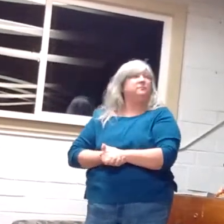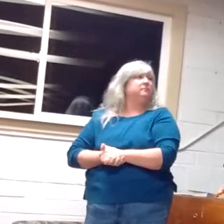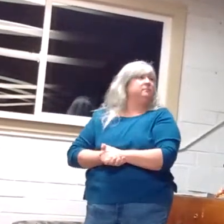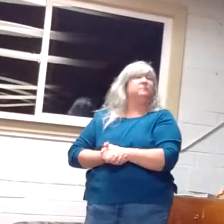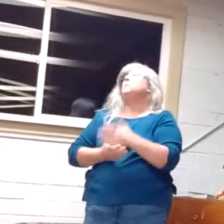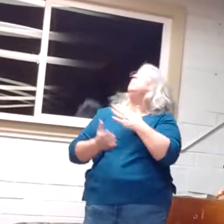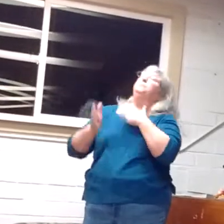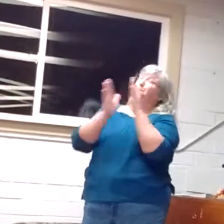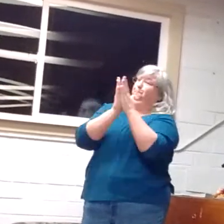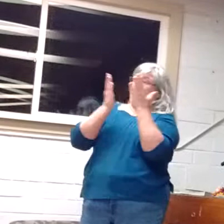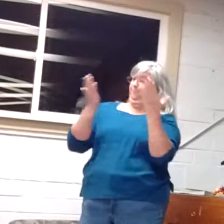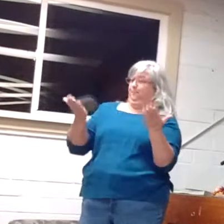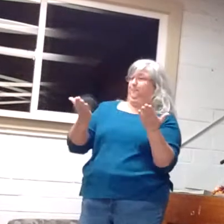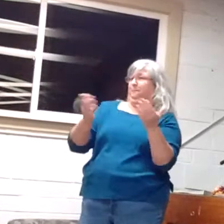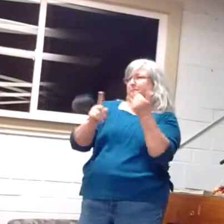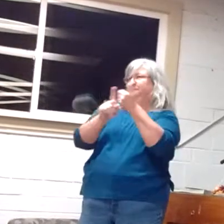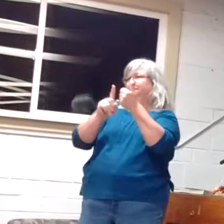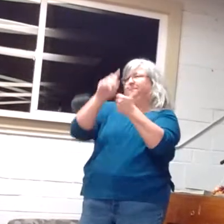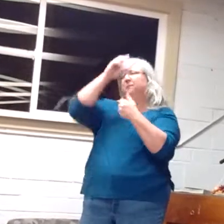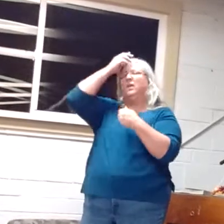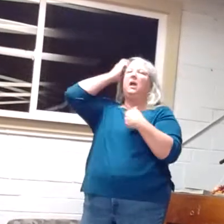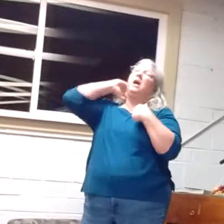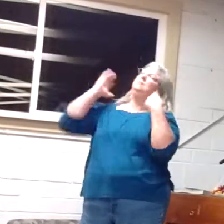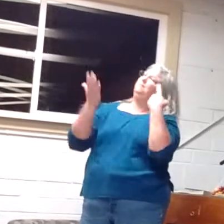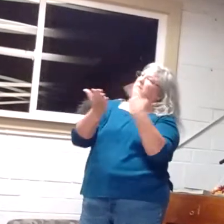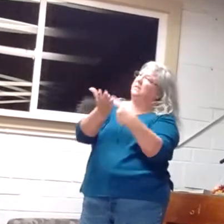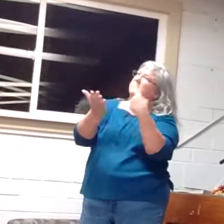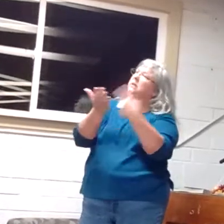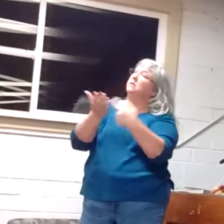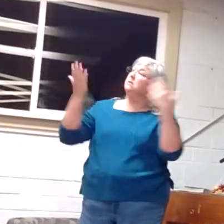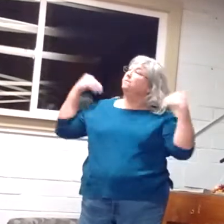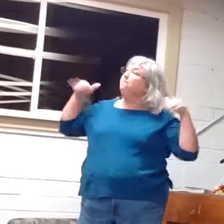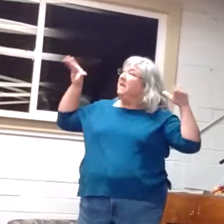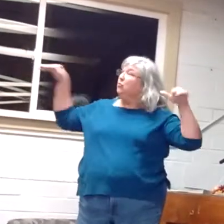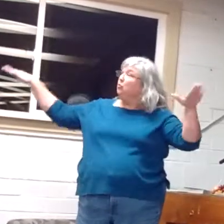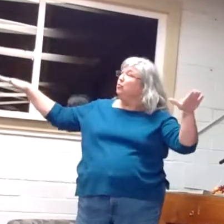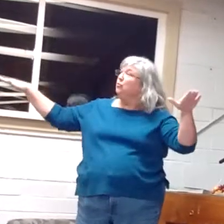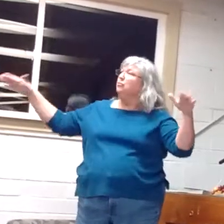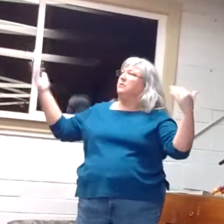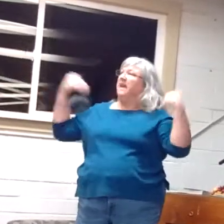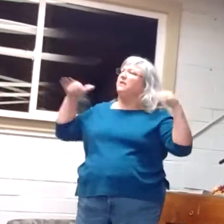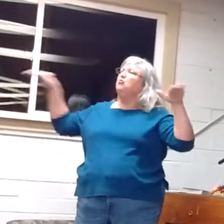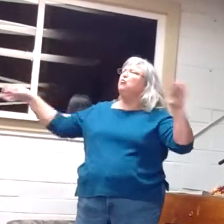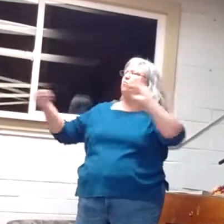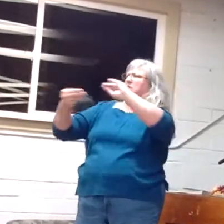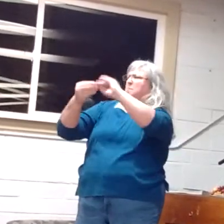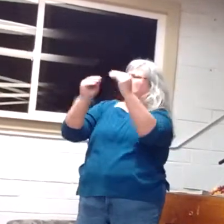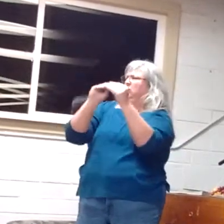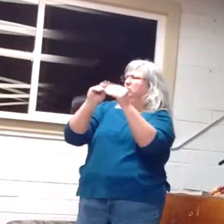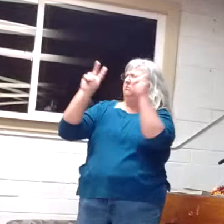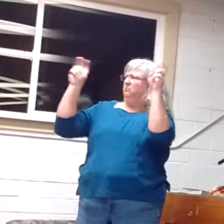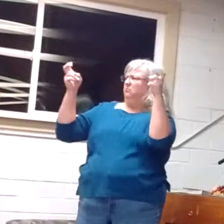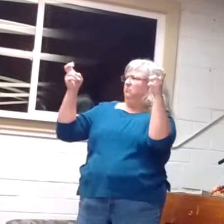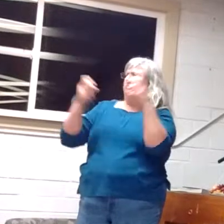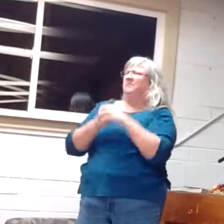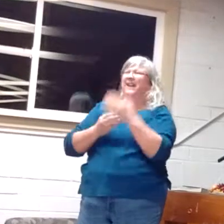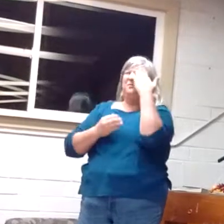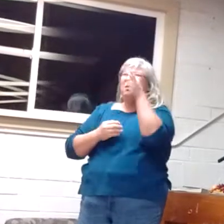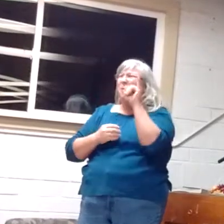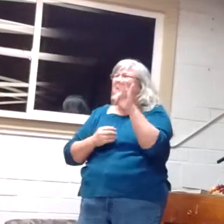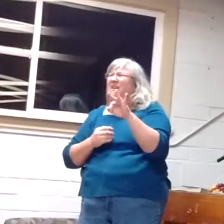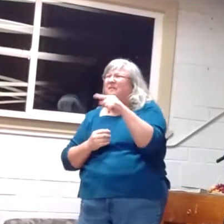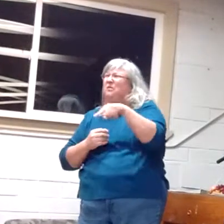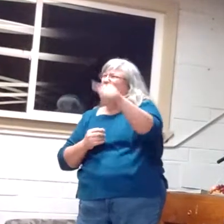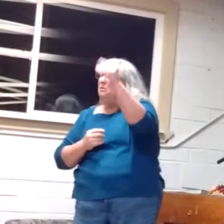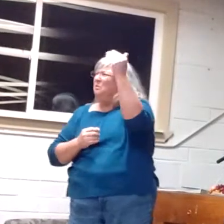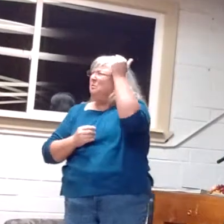In my book, I talk about angels and angel numbers. And I don't know if anybody in